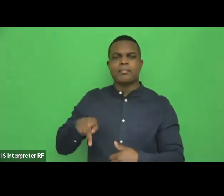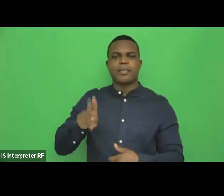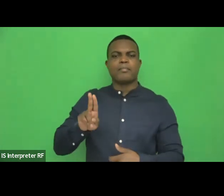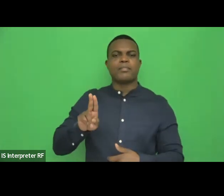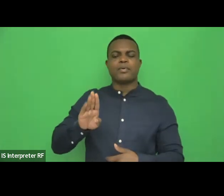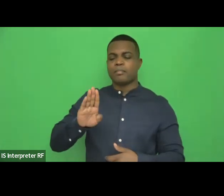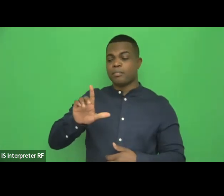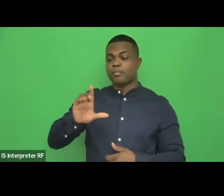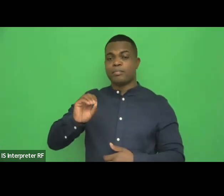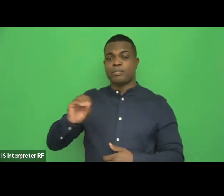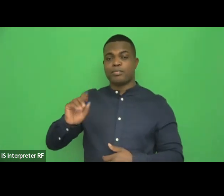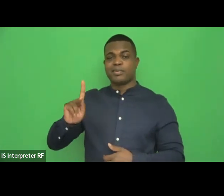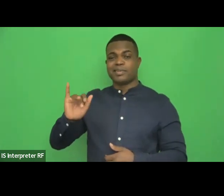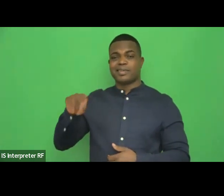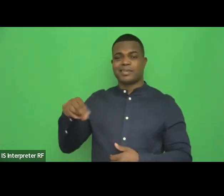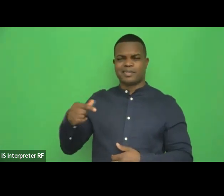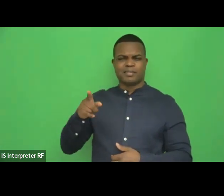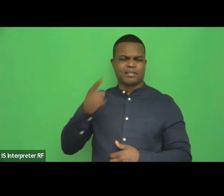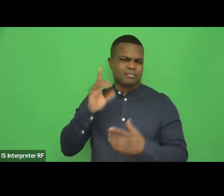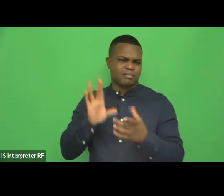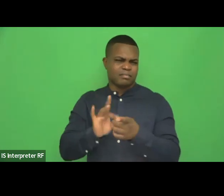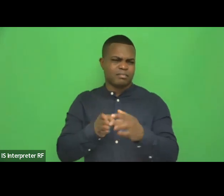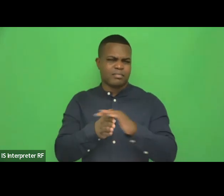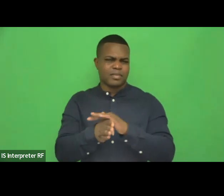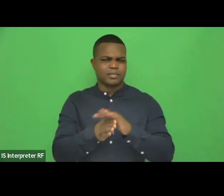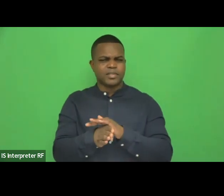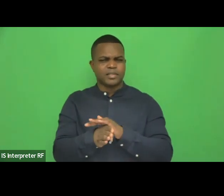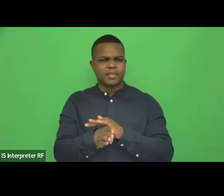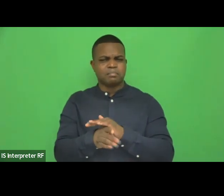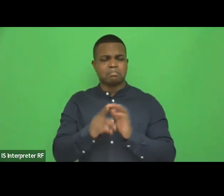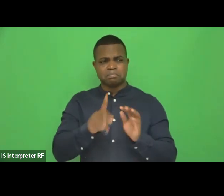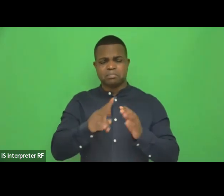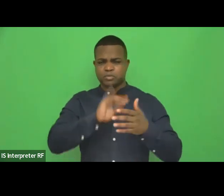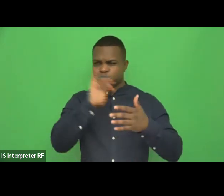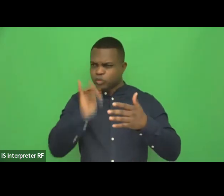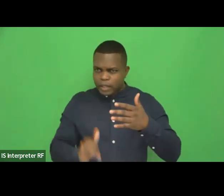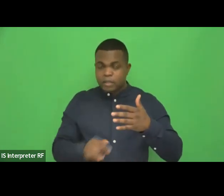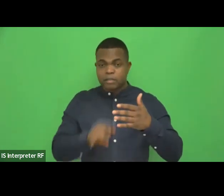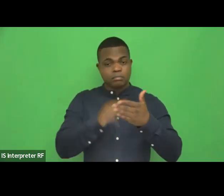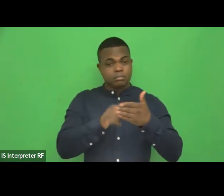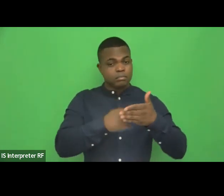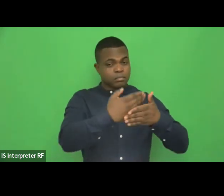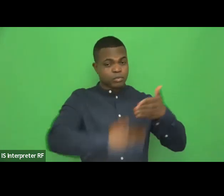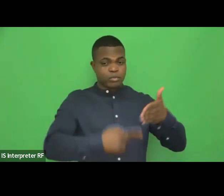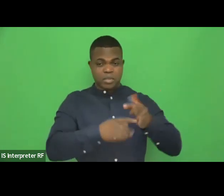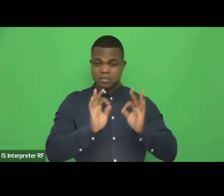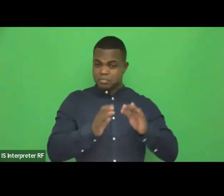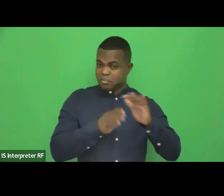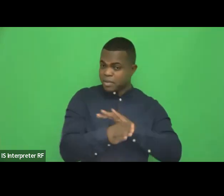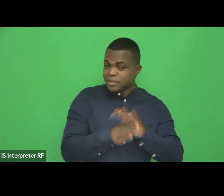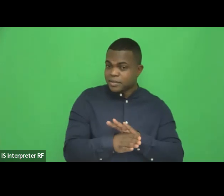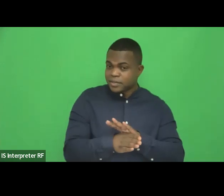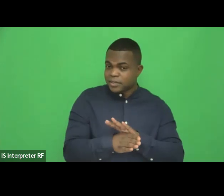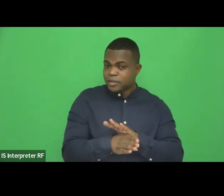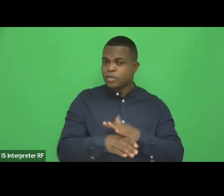there's a couple of free tools there, Epub Check and ACE, that makes it easier for publishers and